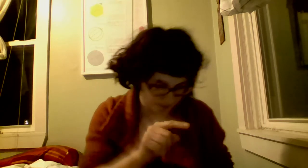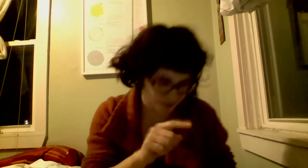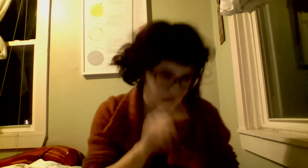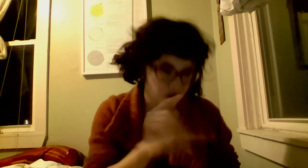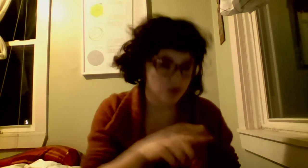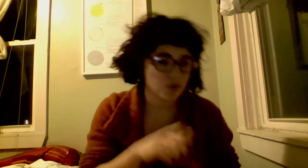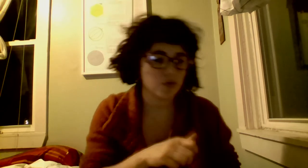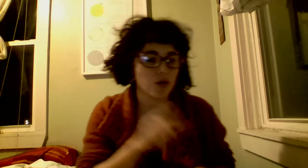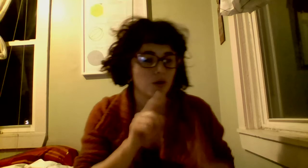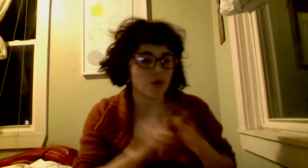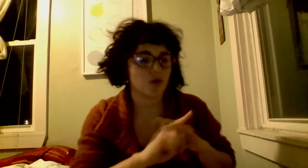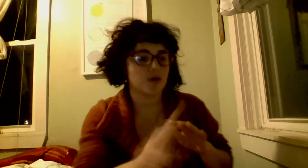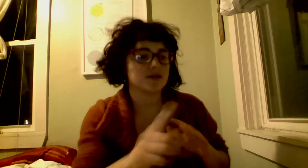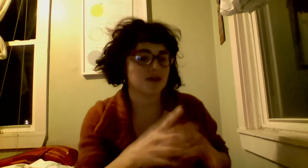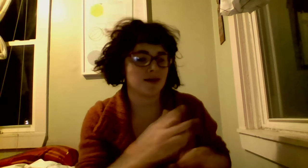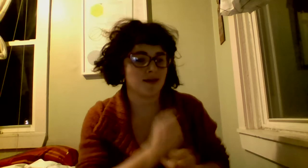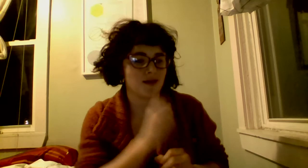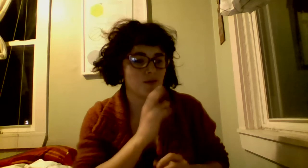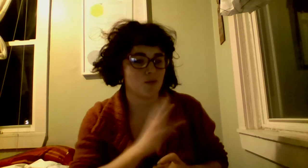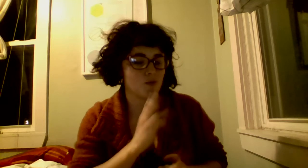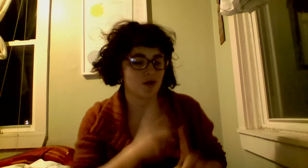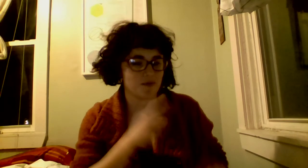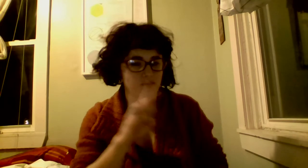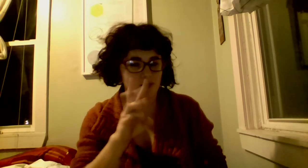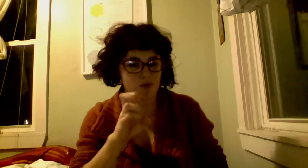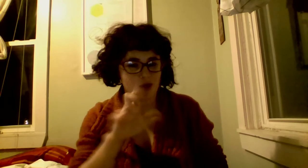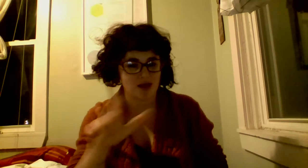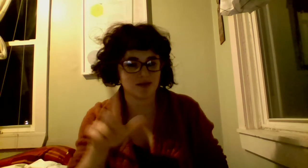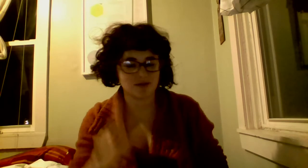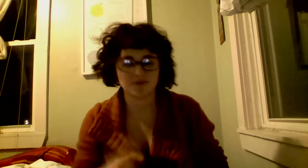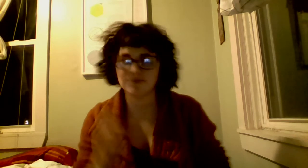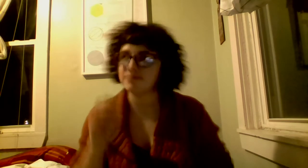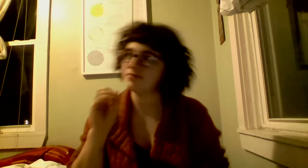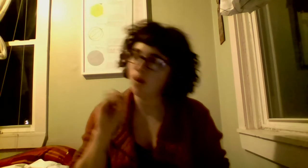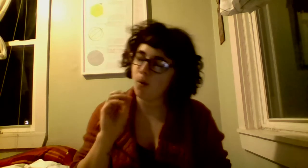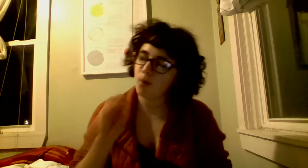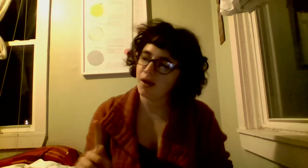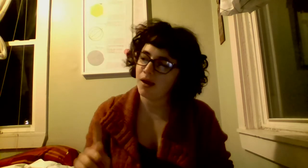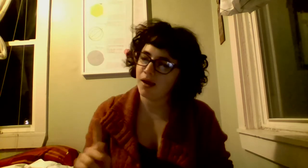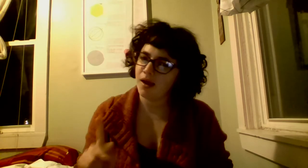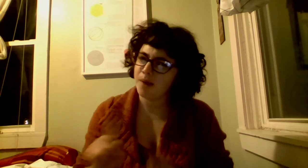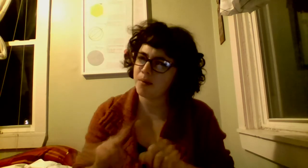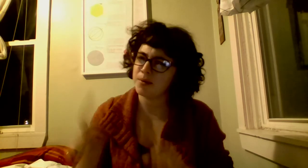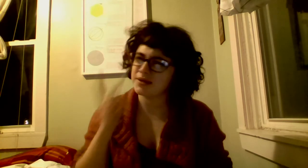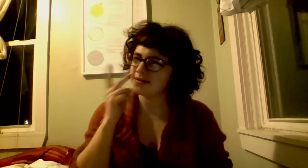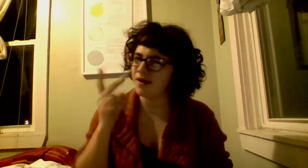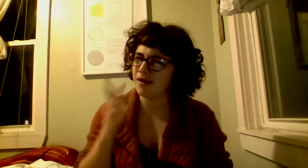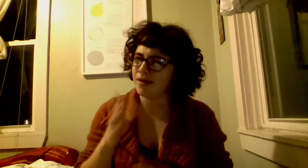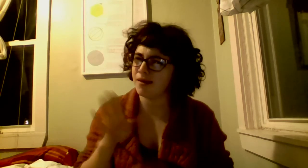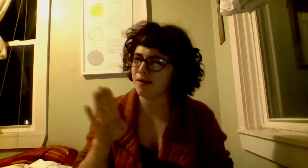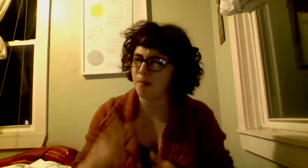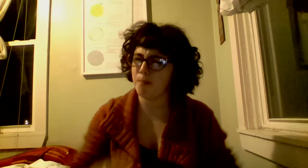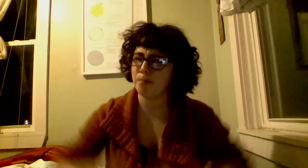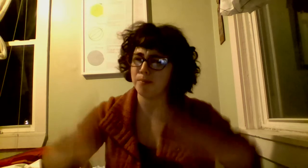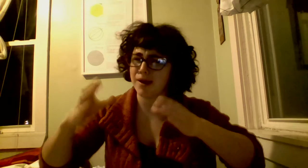a fire." "Okay," said the Ashhead, went outside, but when he saw the bucket, it was the biggest thing. It was made out of